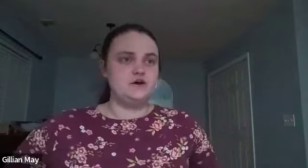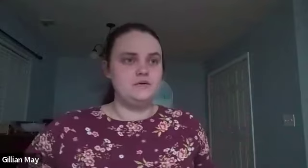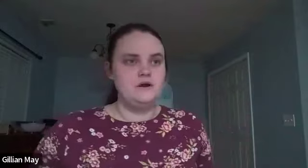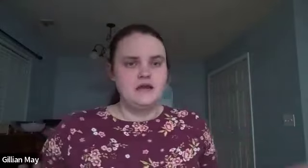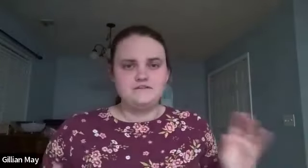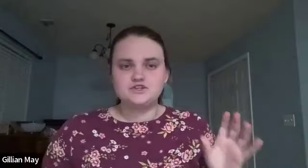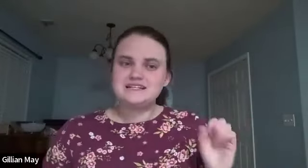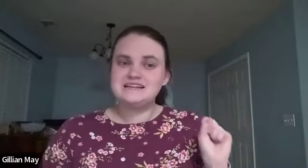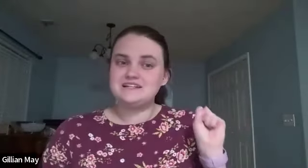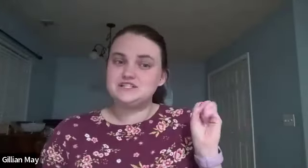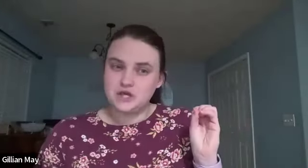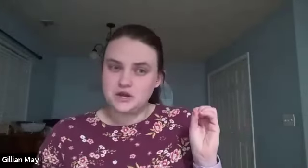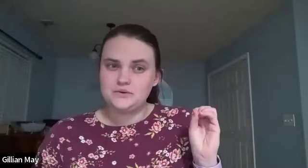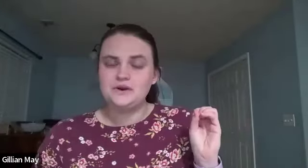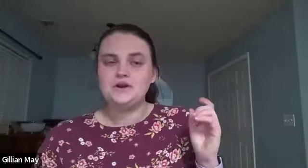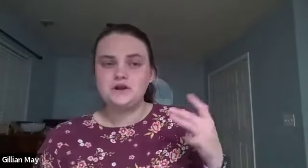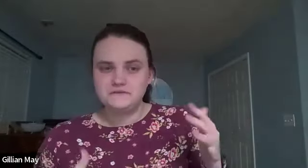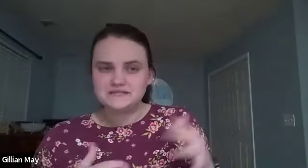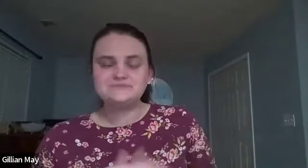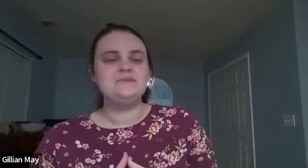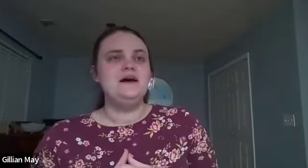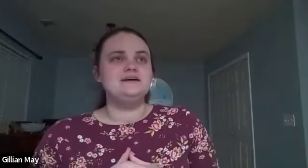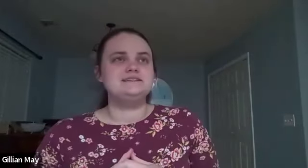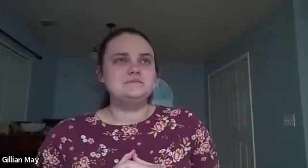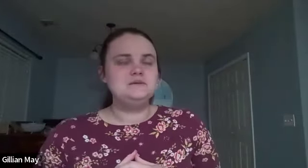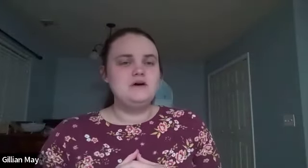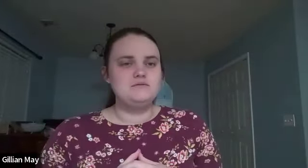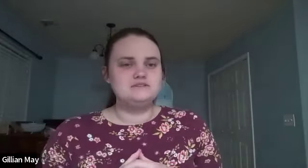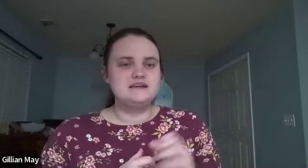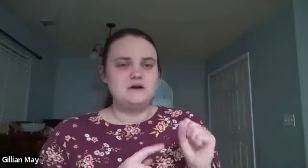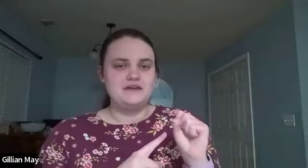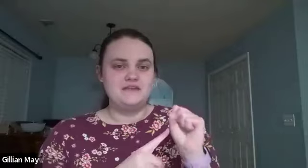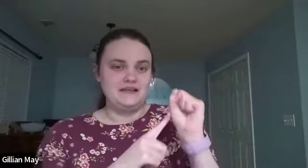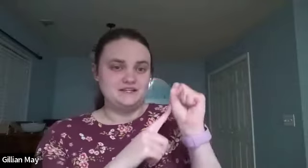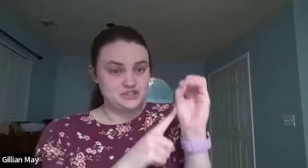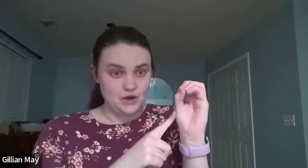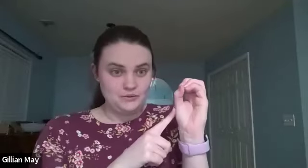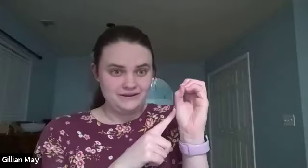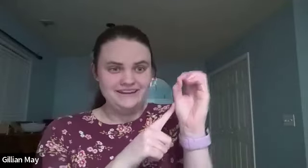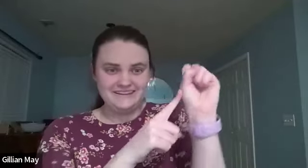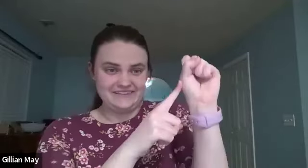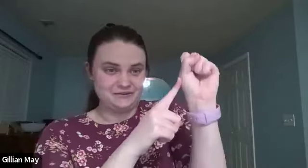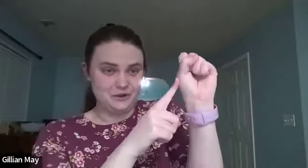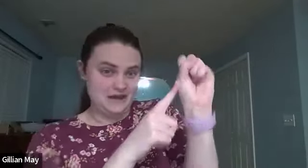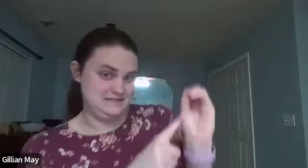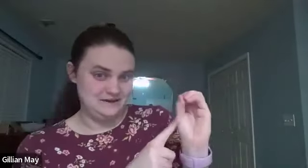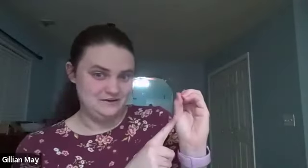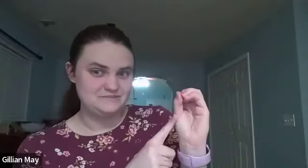So if you're trying to say like so nervous, some people I will say will add that like so, like that will go SO to be